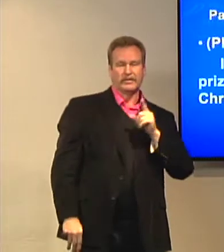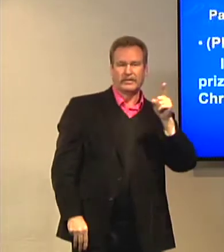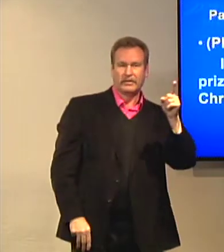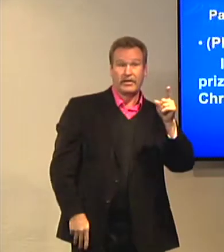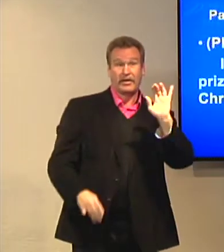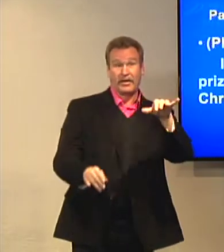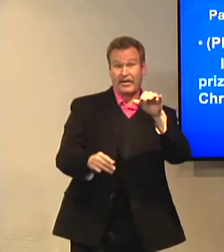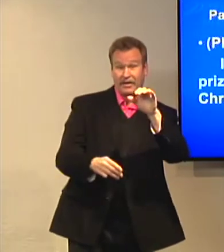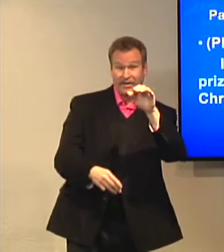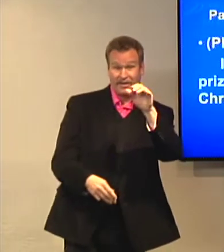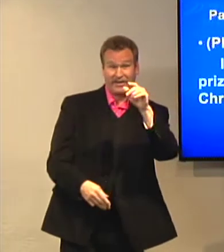home.